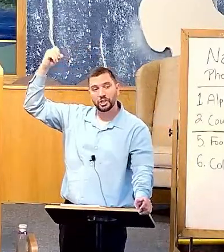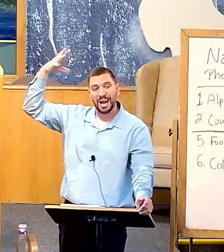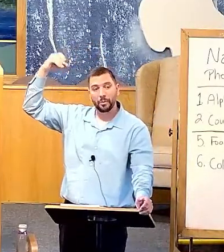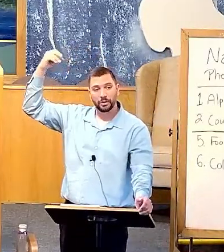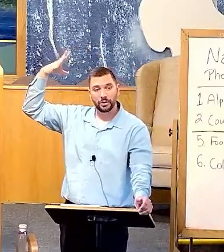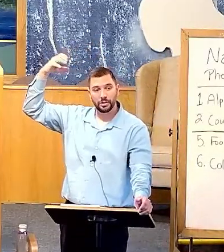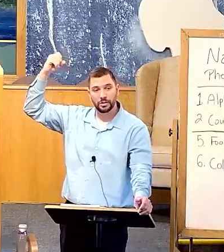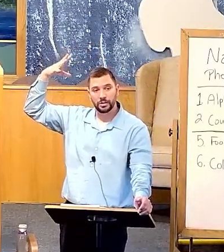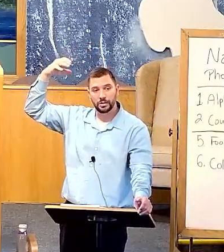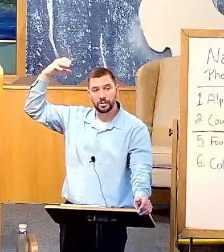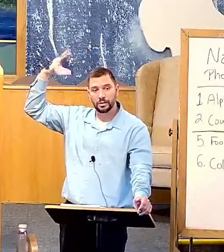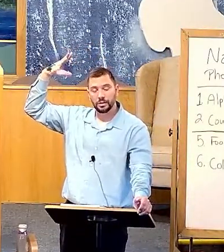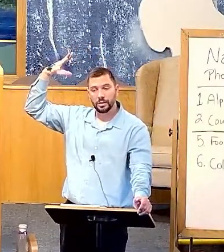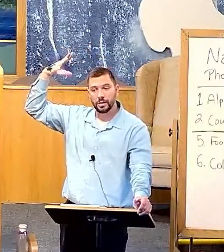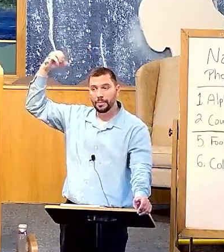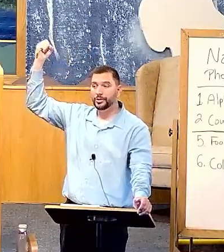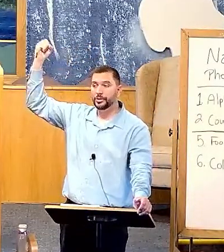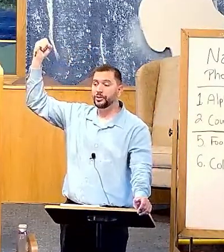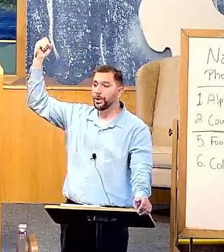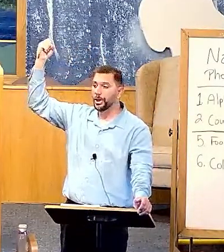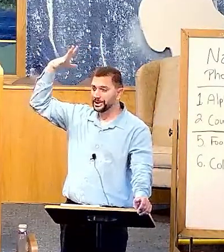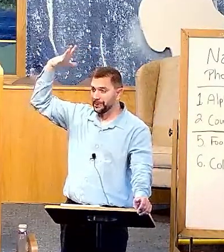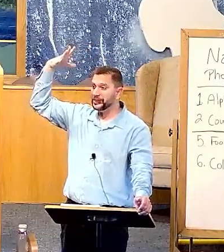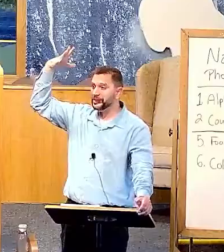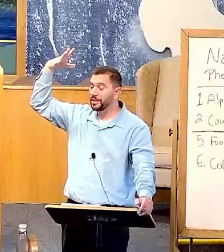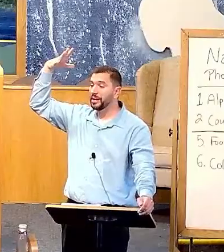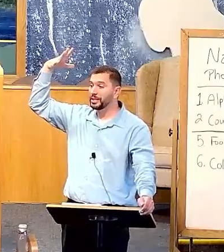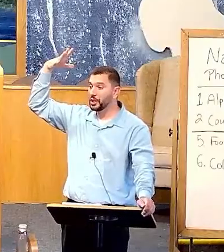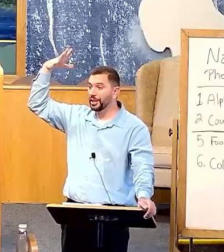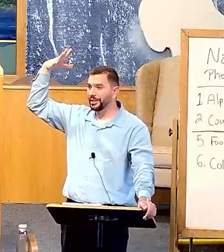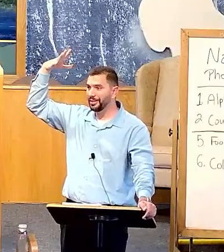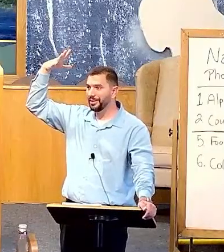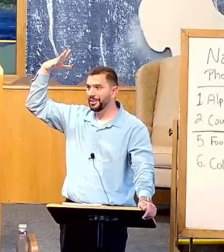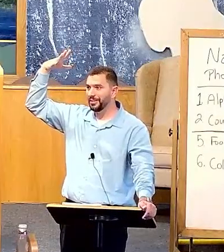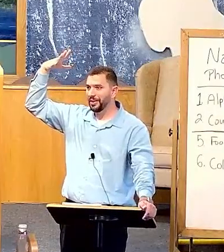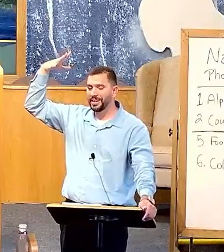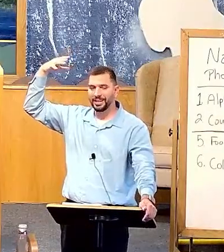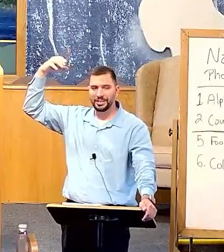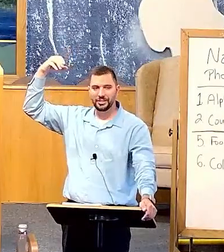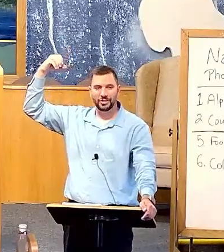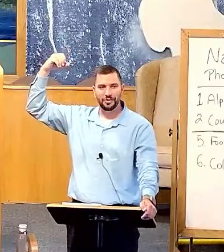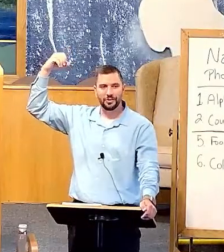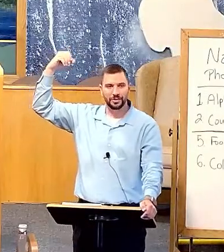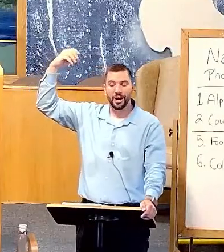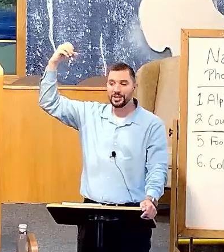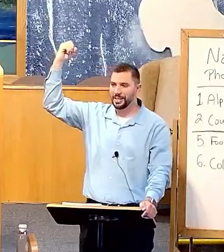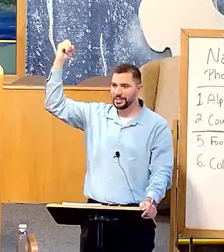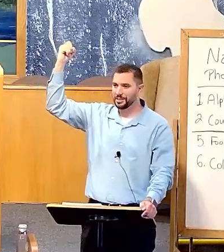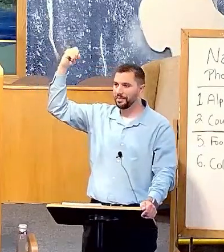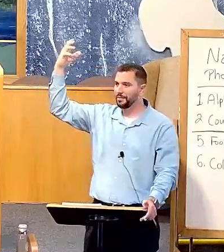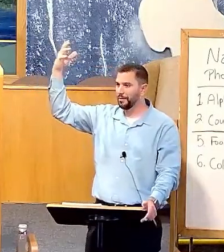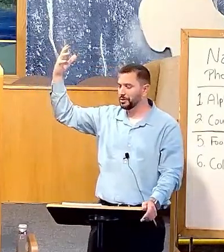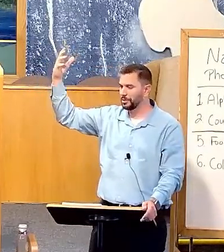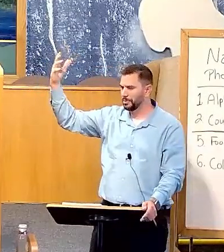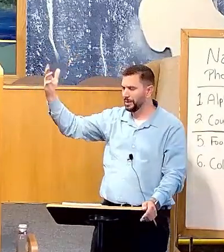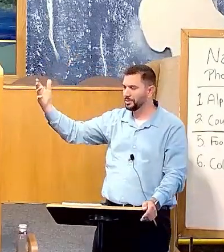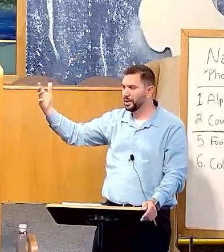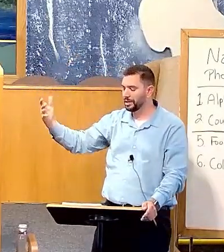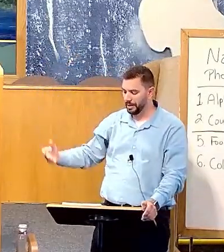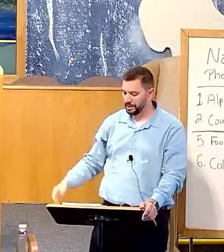shower. But to do it once, that means, hey, the light's on, right? And so context of what you're being talking about is going to